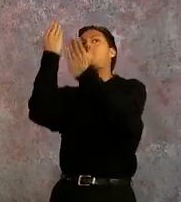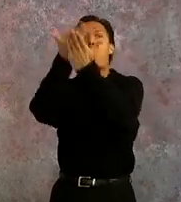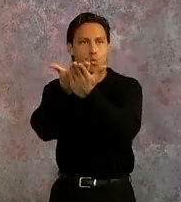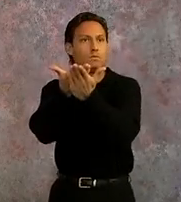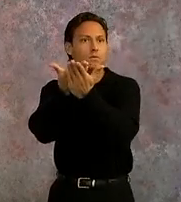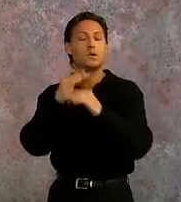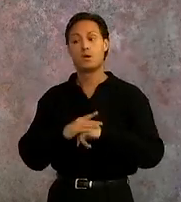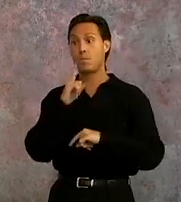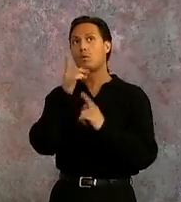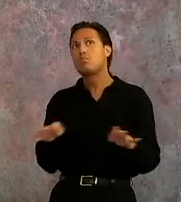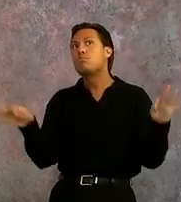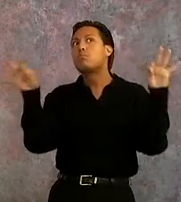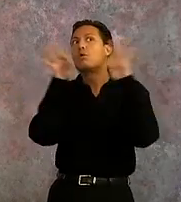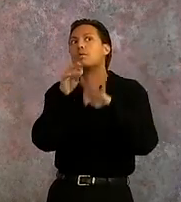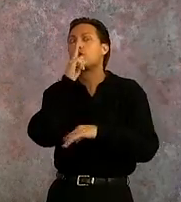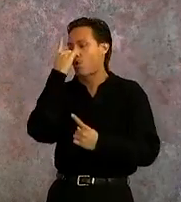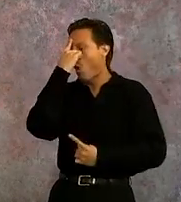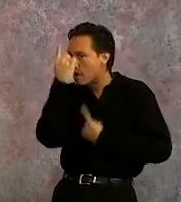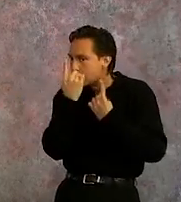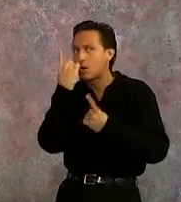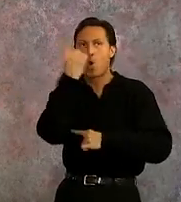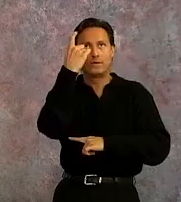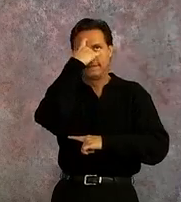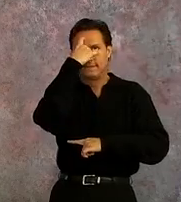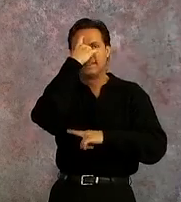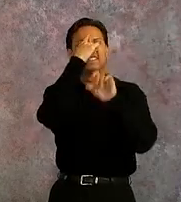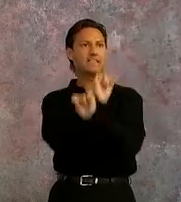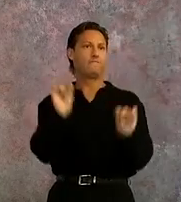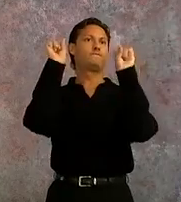thing about it is that you want to keep safety in mind, and it needs to be fun for everybody.